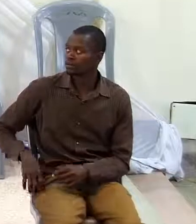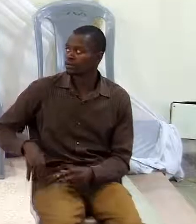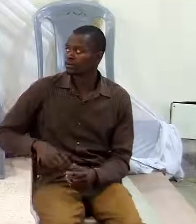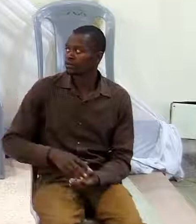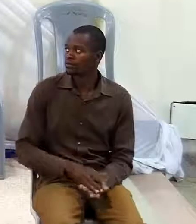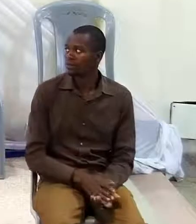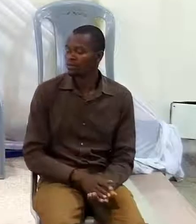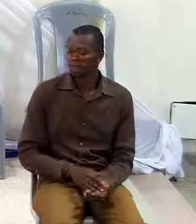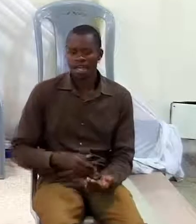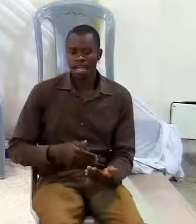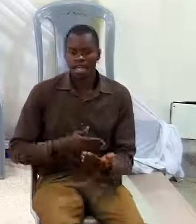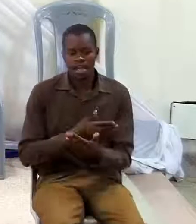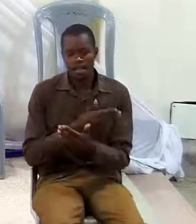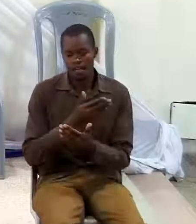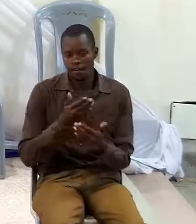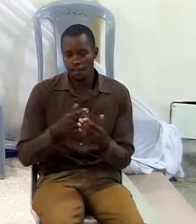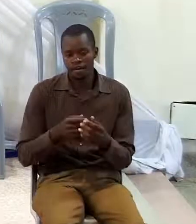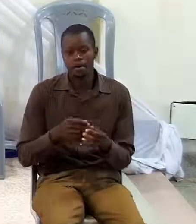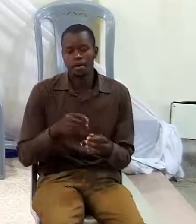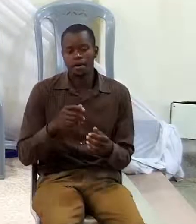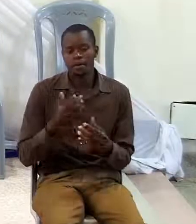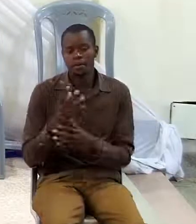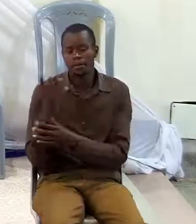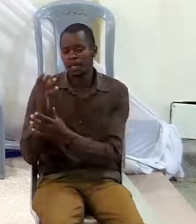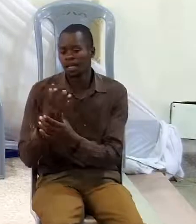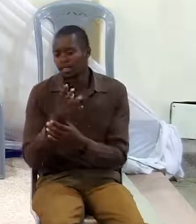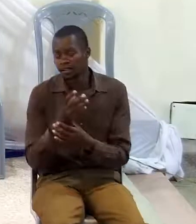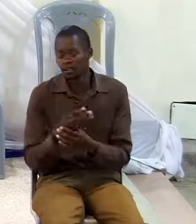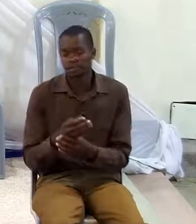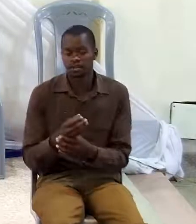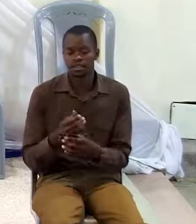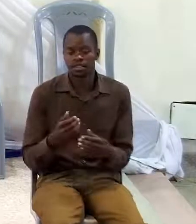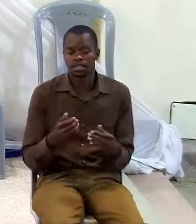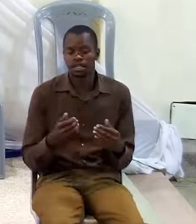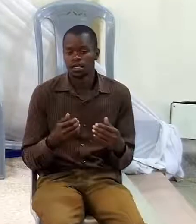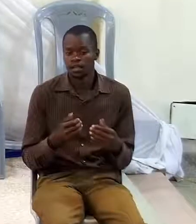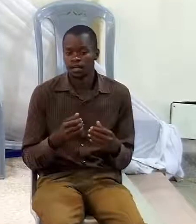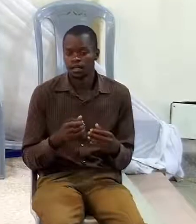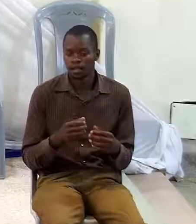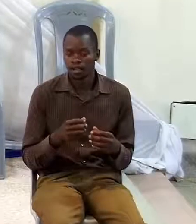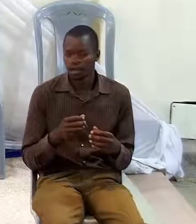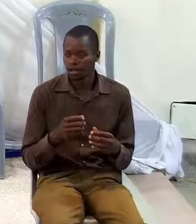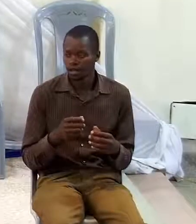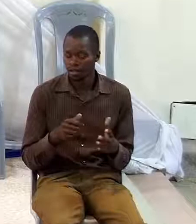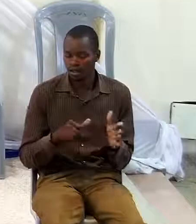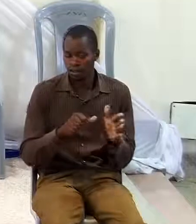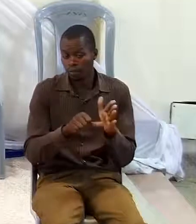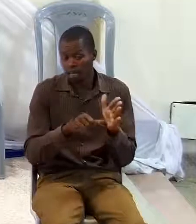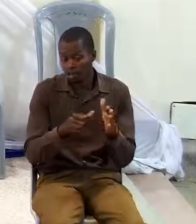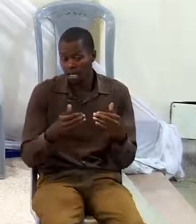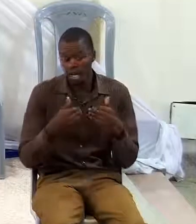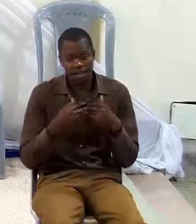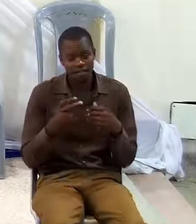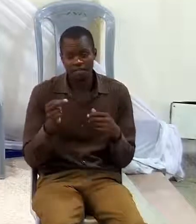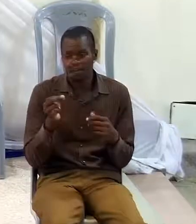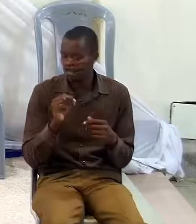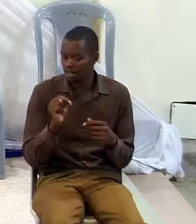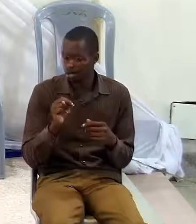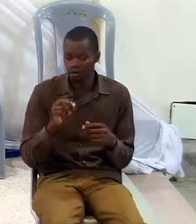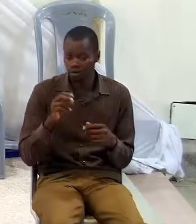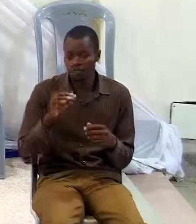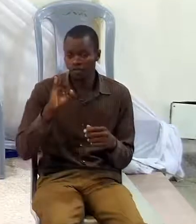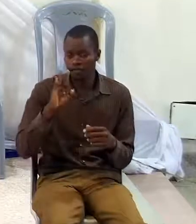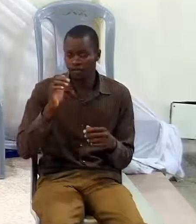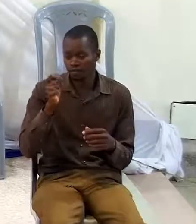animal-based product does not have cholesterol. People's interest with the fat and all that, even the